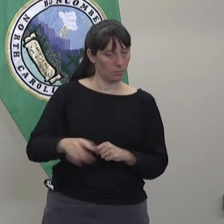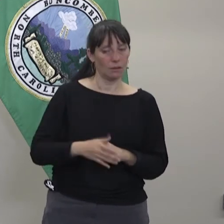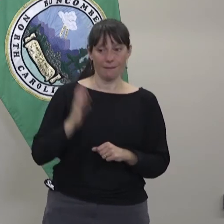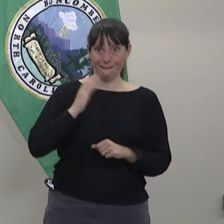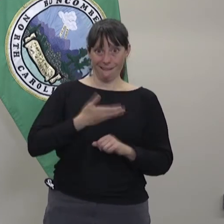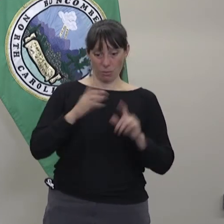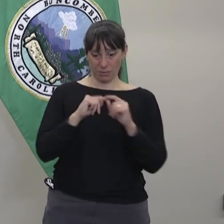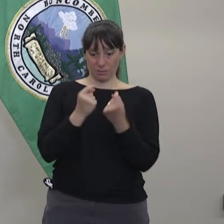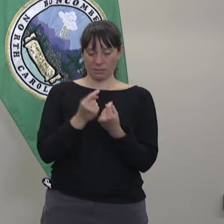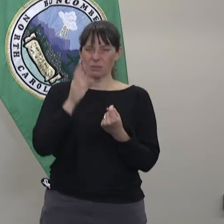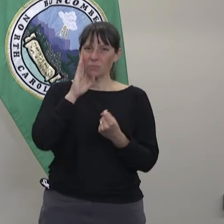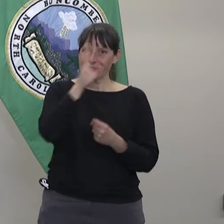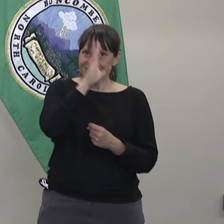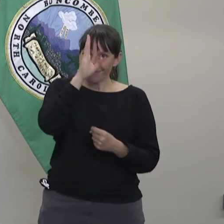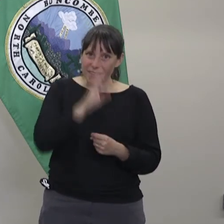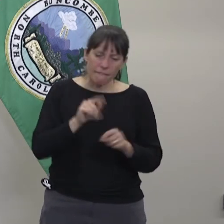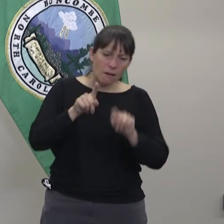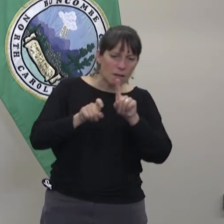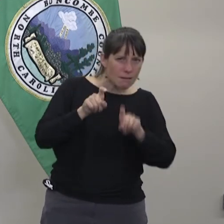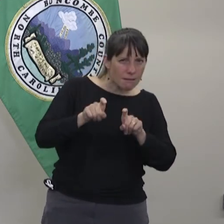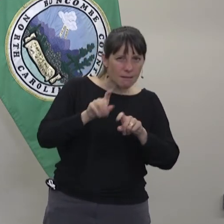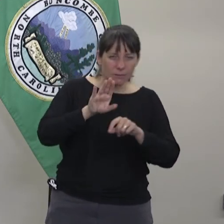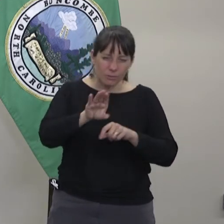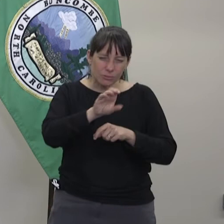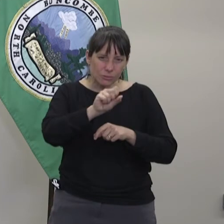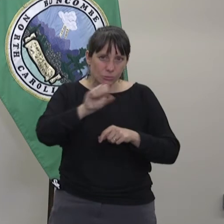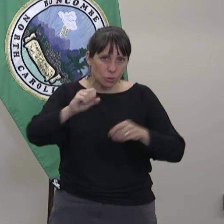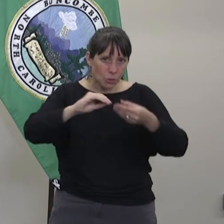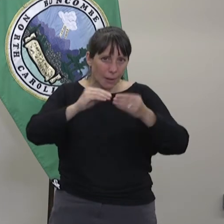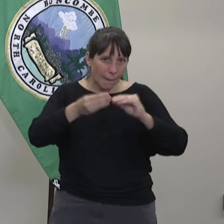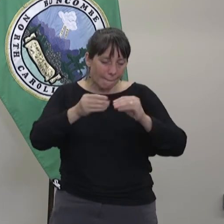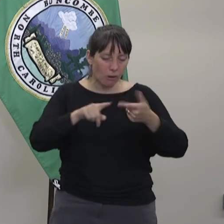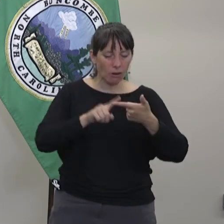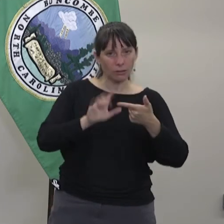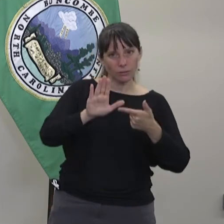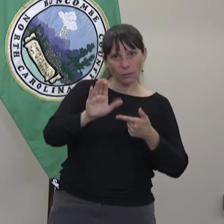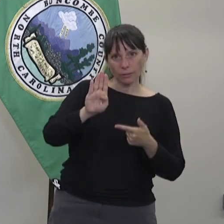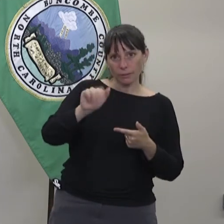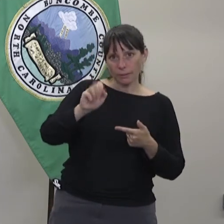bank numbers, credit card numbers, or any other financial information.